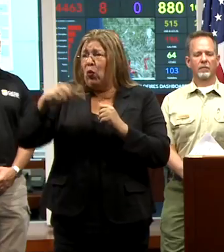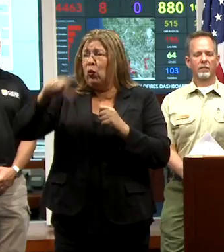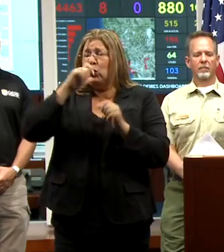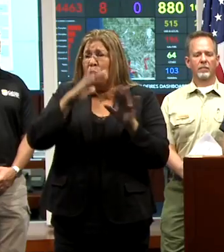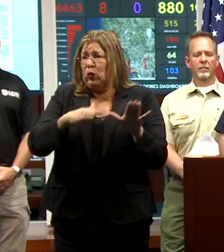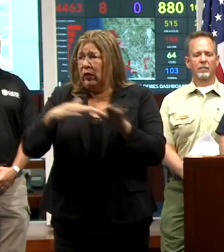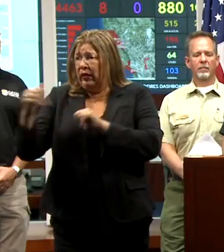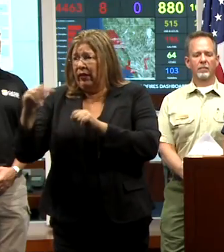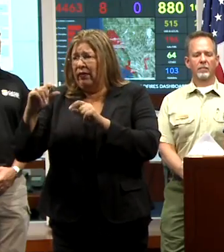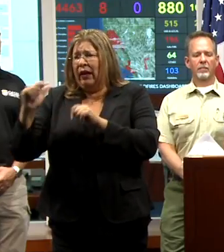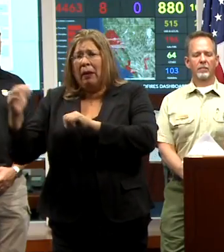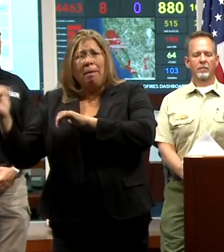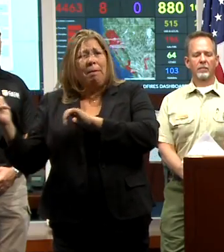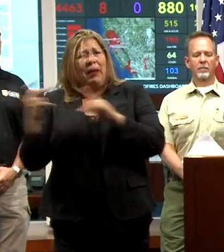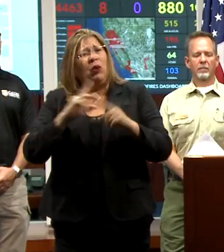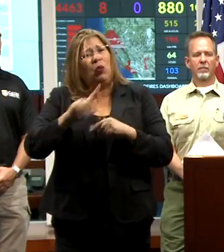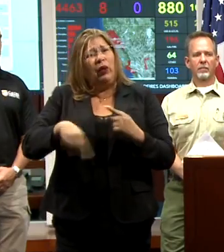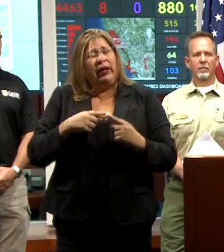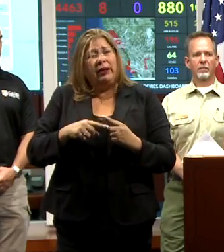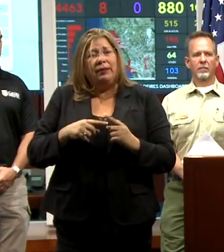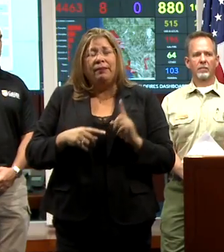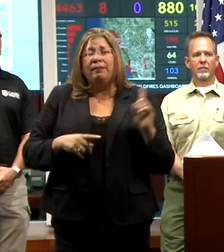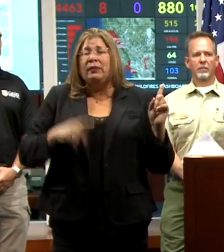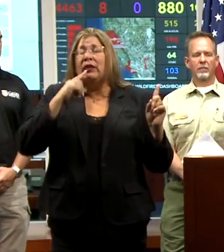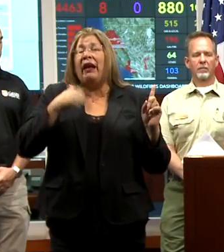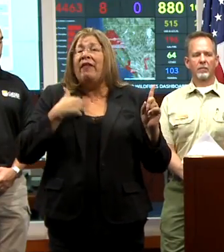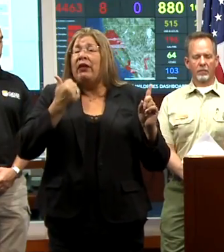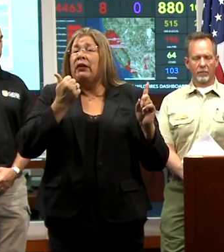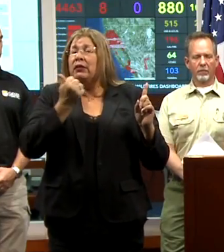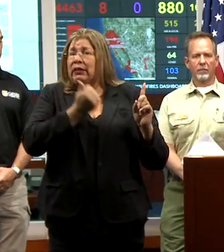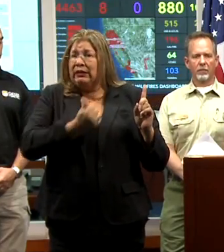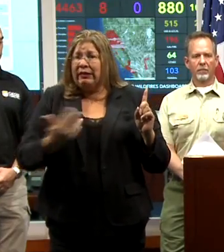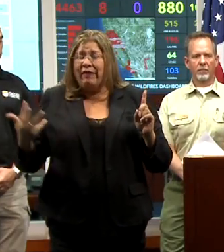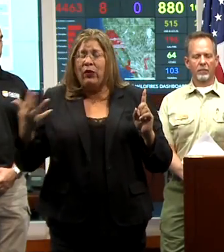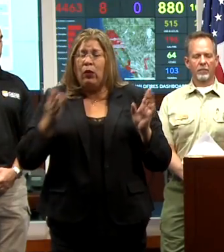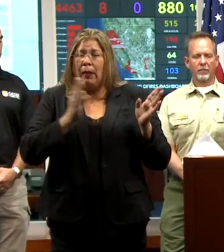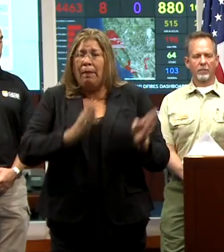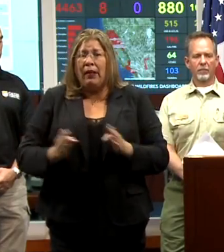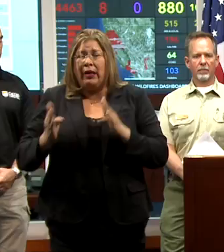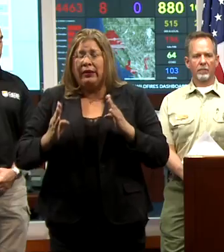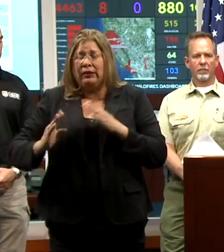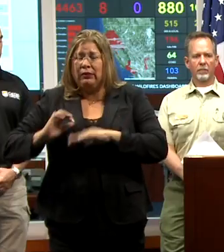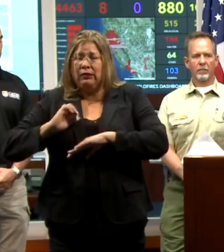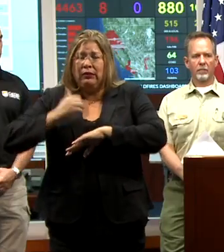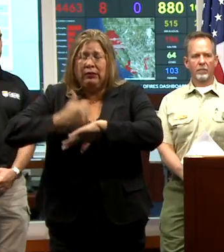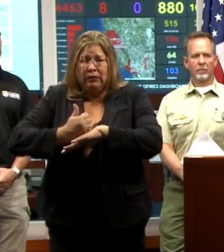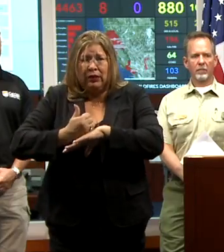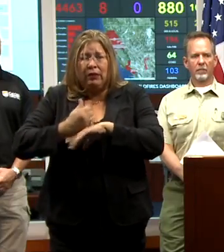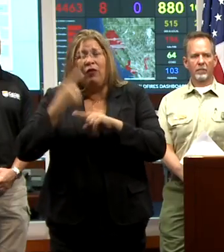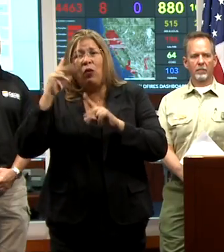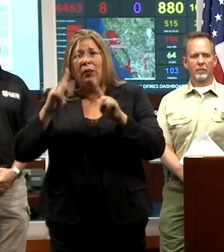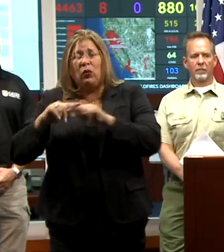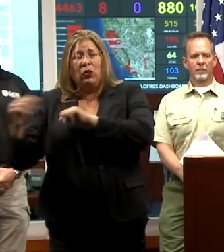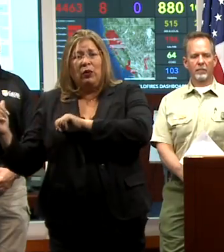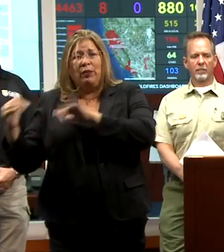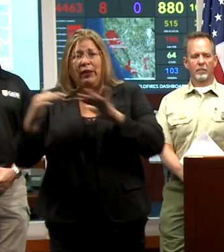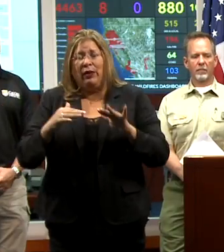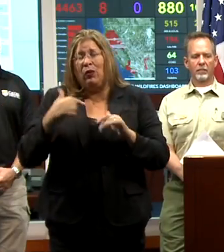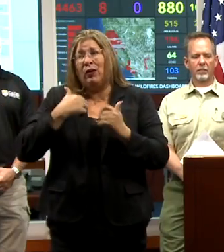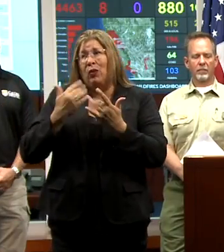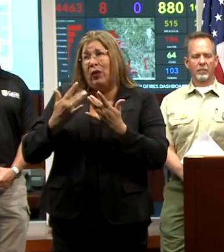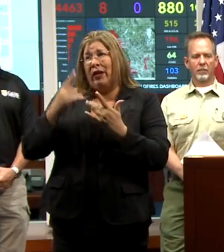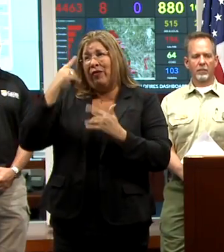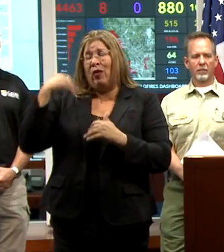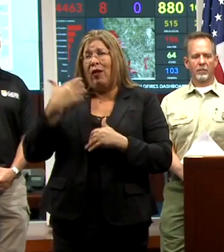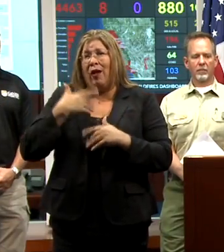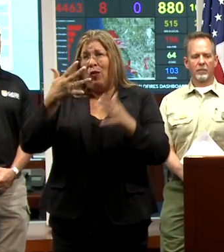At this point, there are a number of repopulation plans that are in place, and we're awaiting word back from our incident commanders